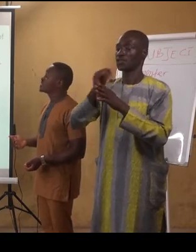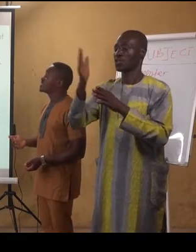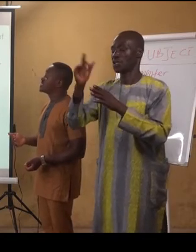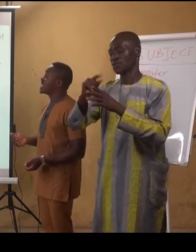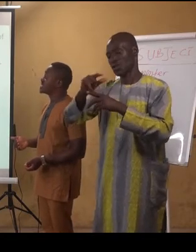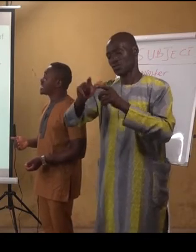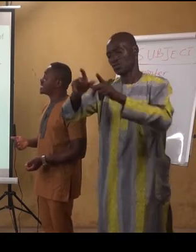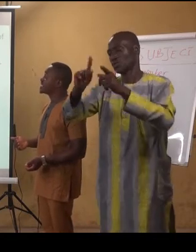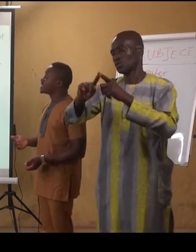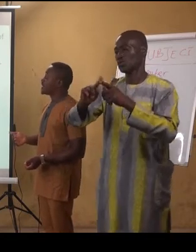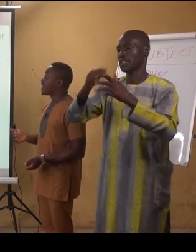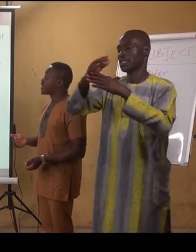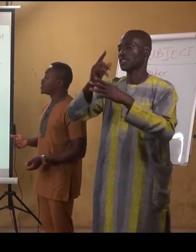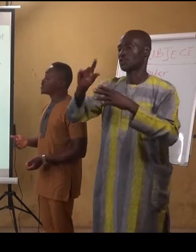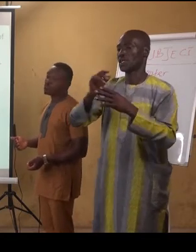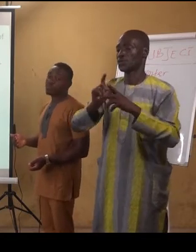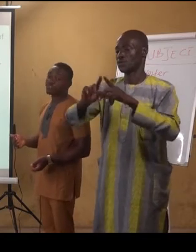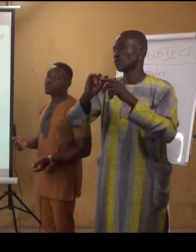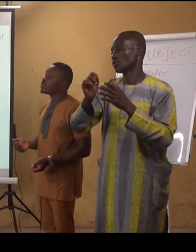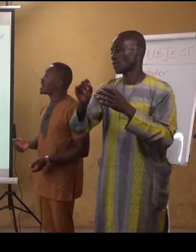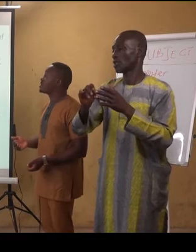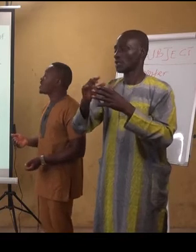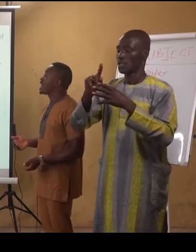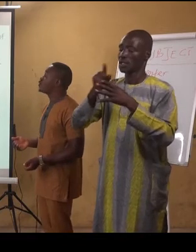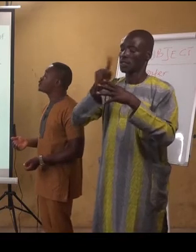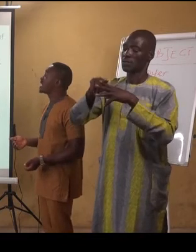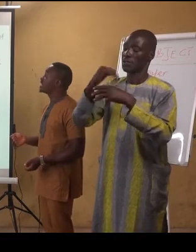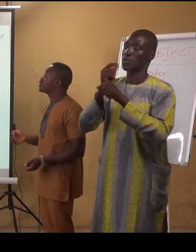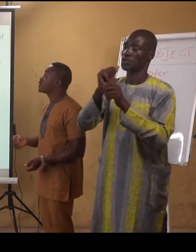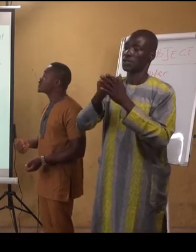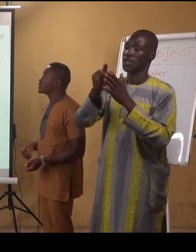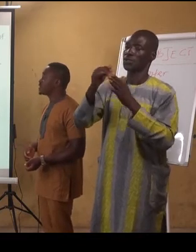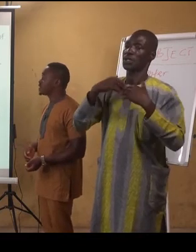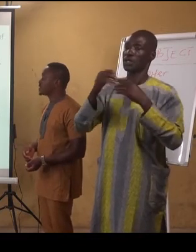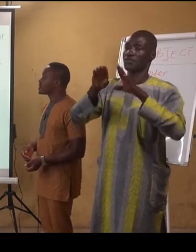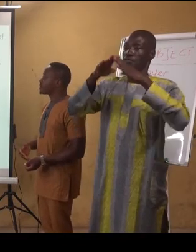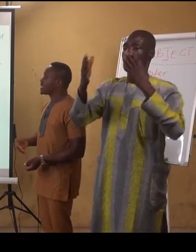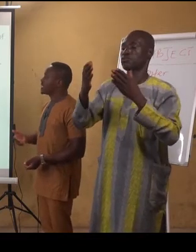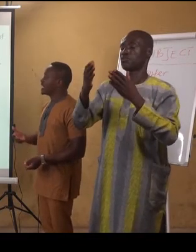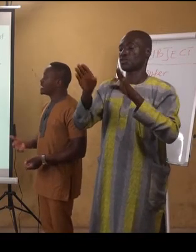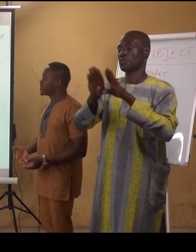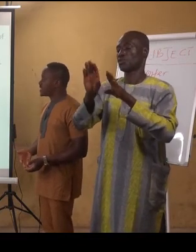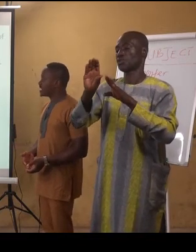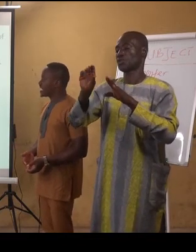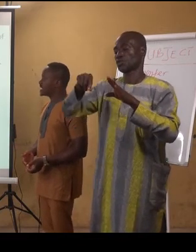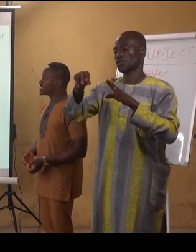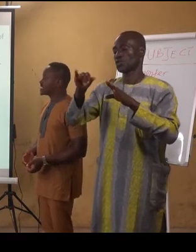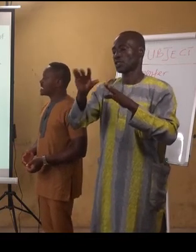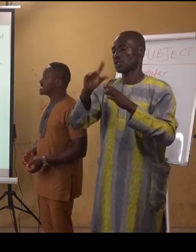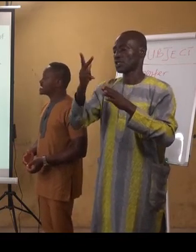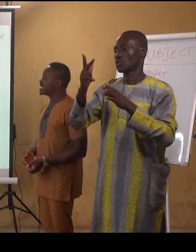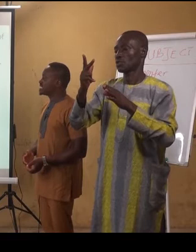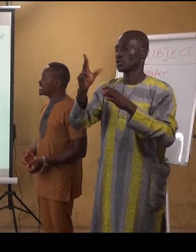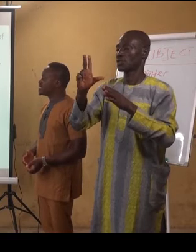go forward to the next line and continue, but make sure you have an open and a closed quotation. Then the third line, that's